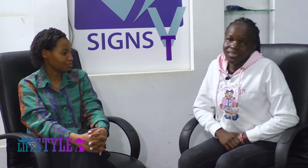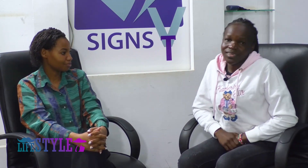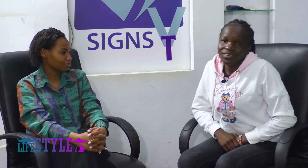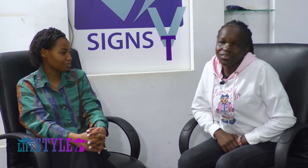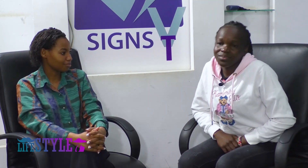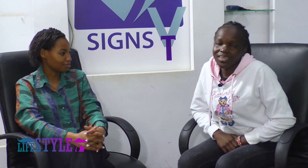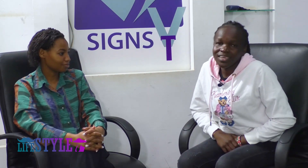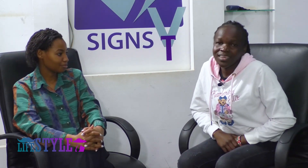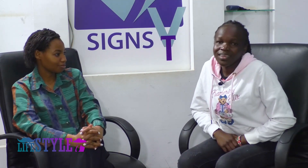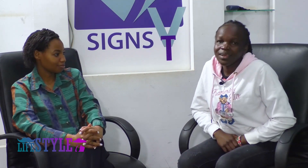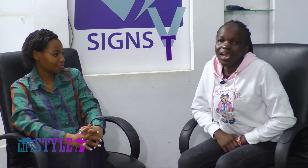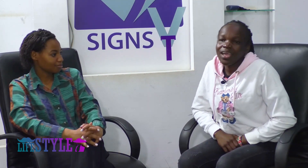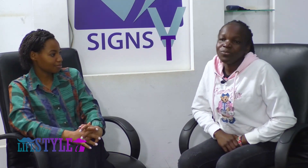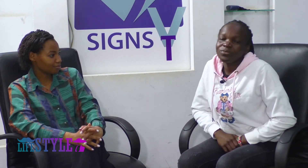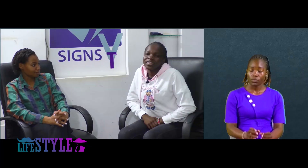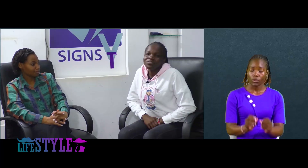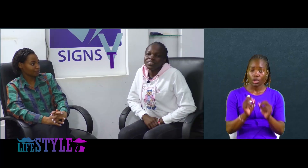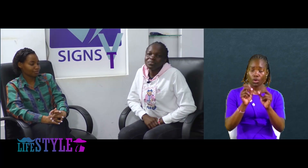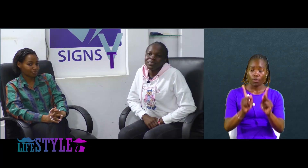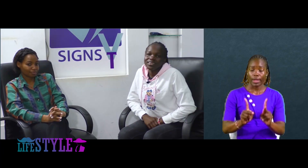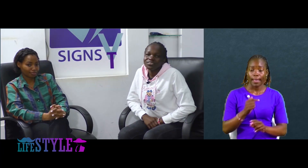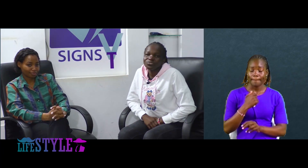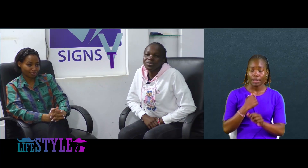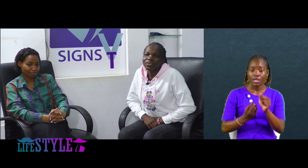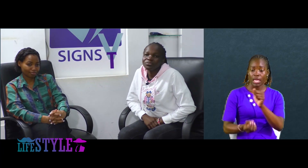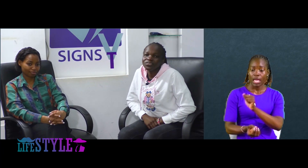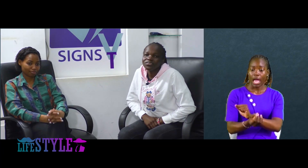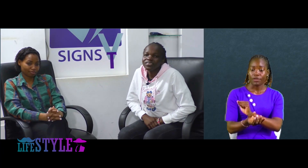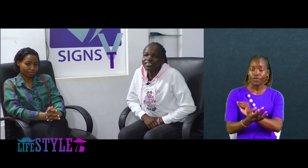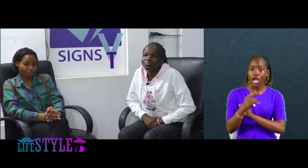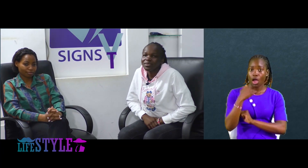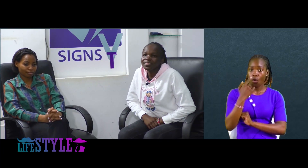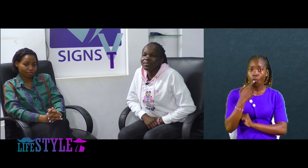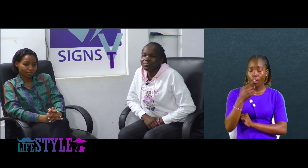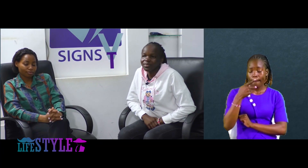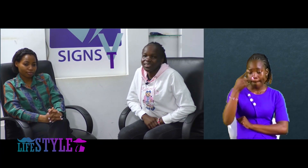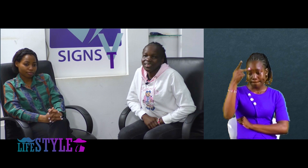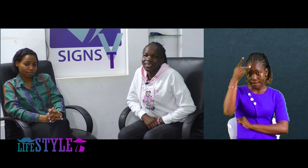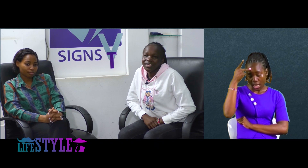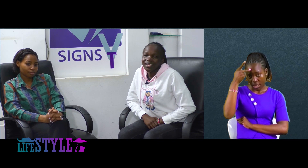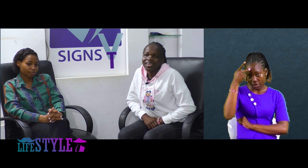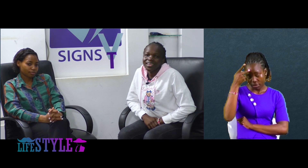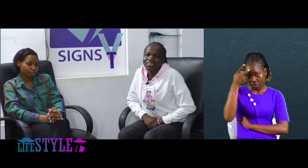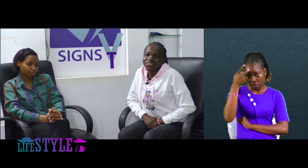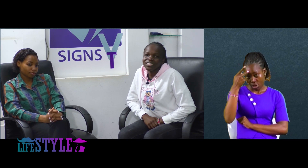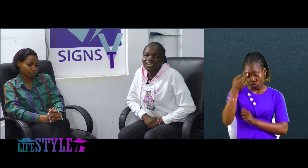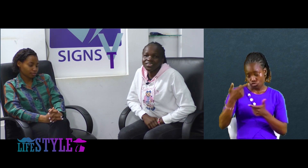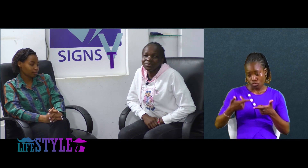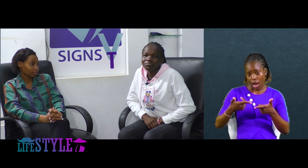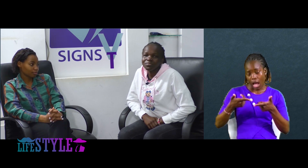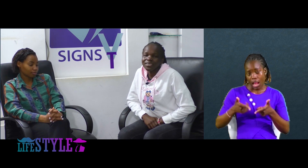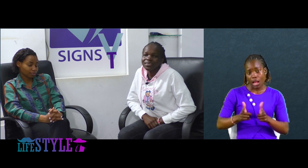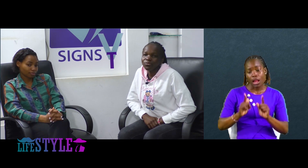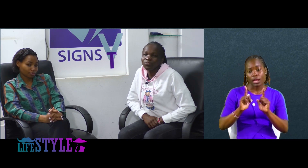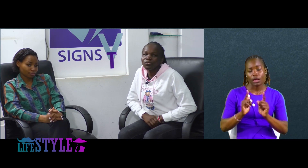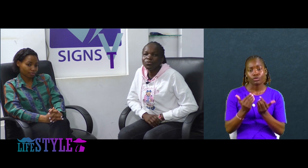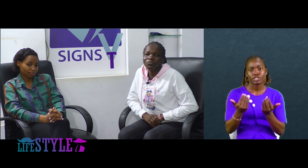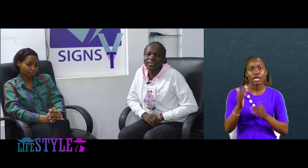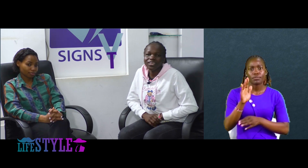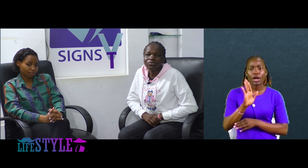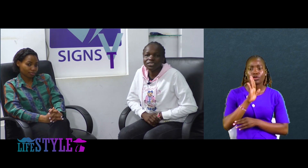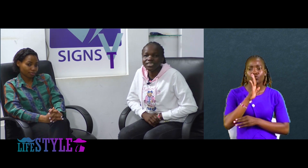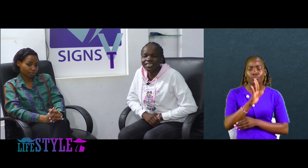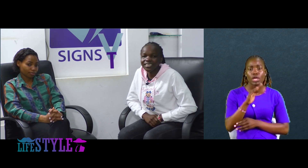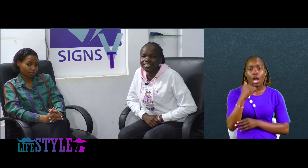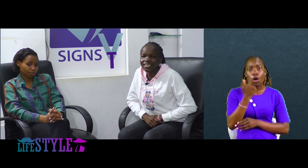parent? Okay, I would advise parents to allow children be them. Like, let your child be